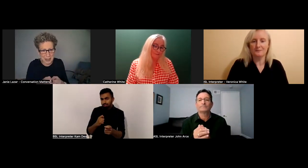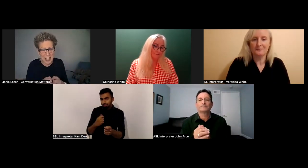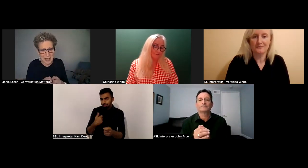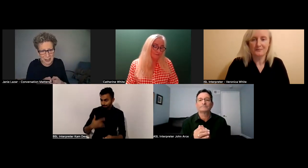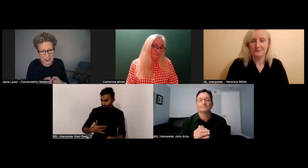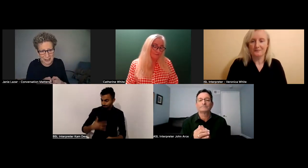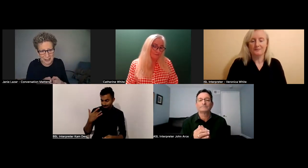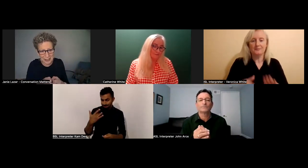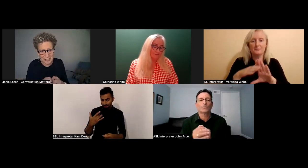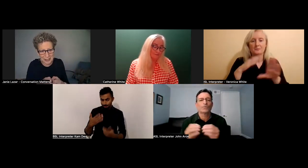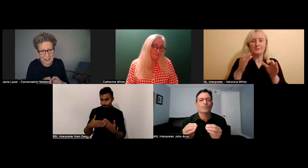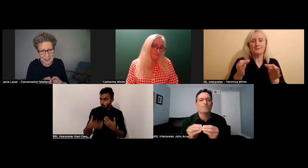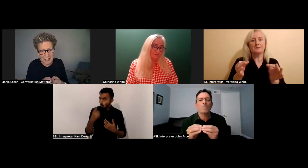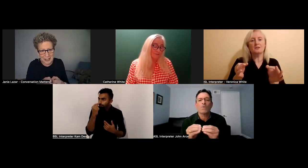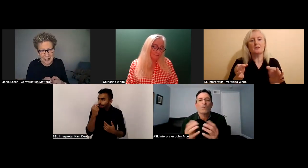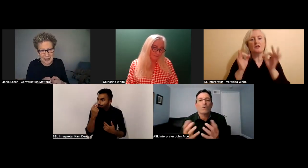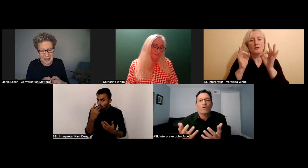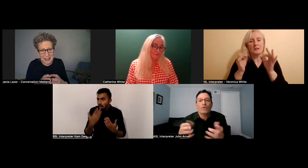capability and potential.